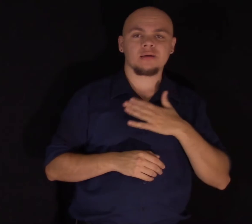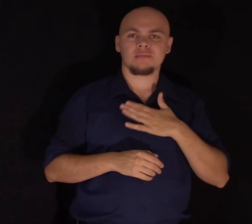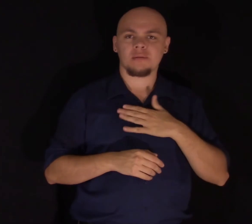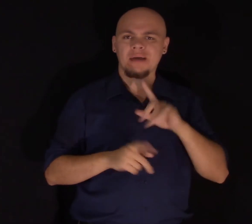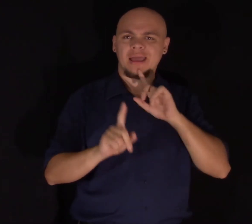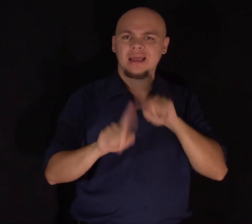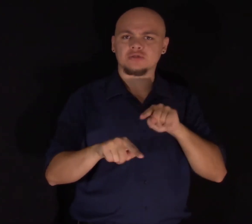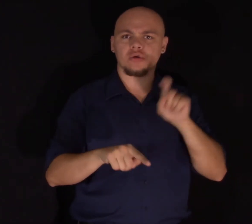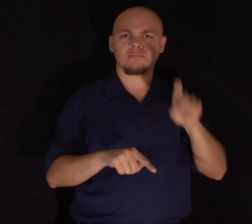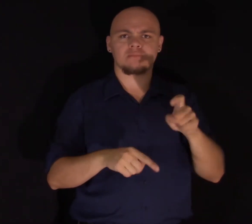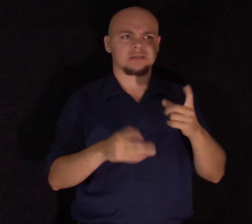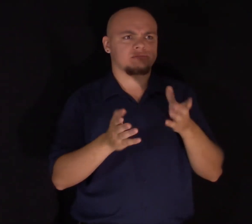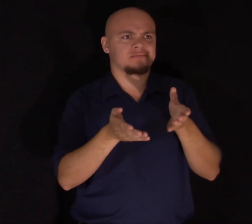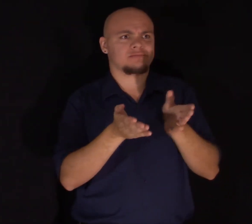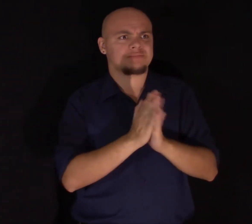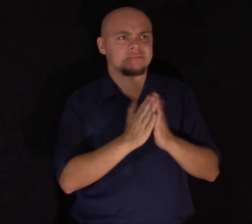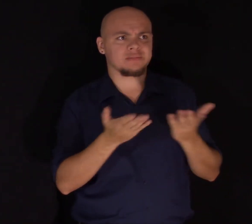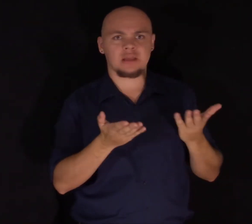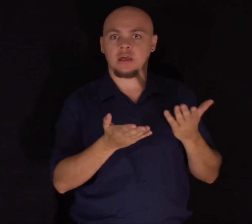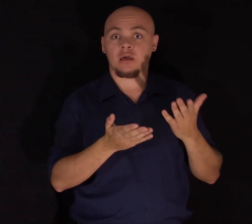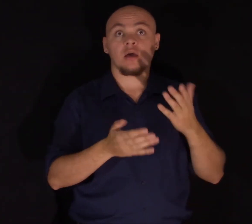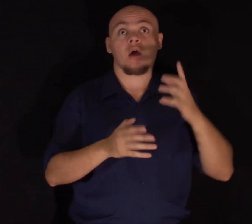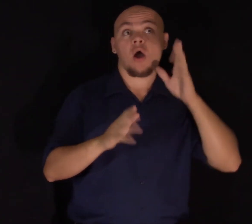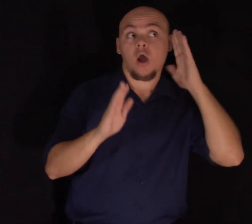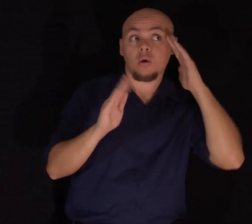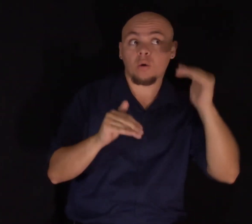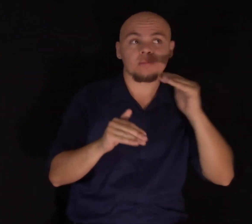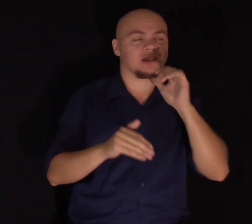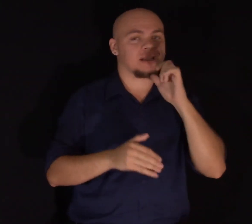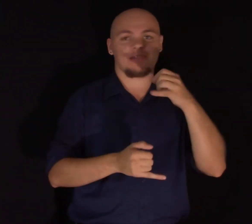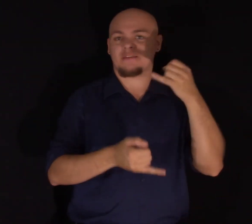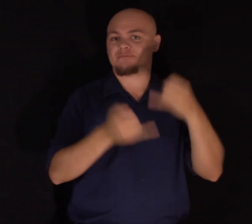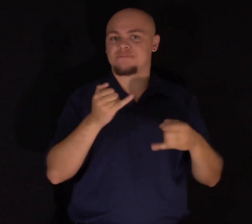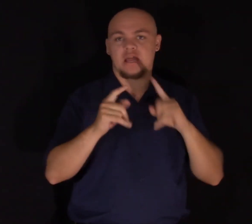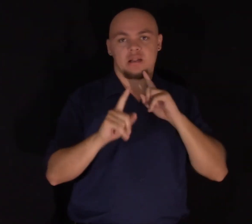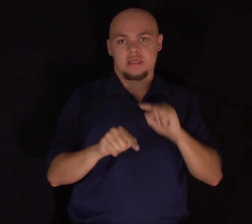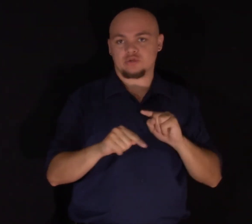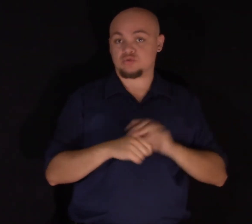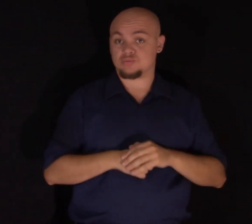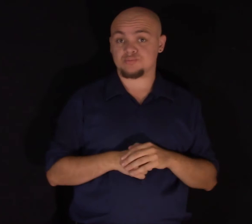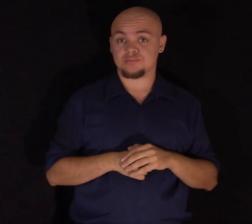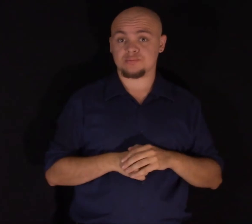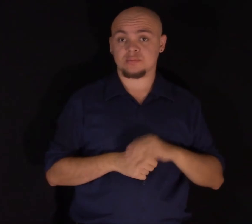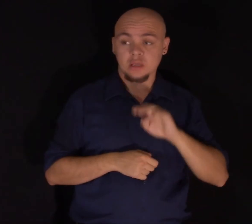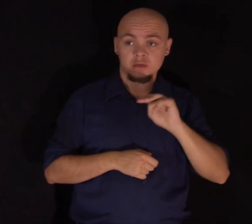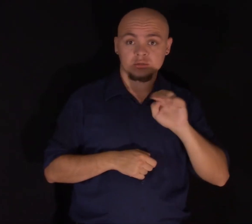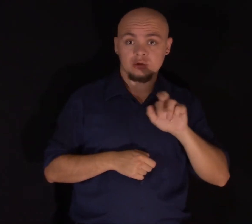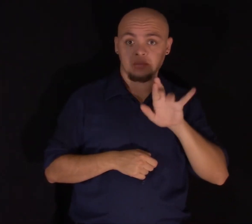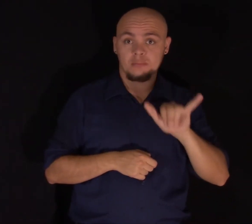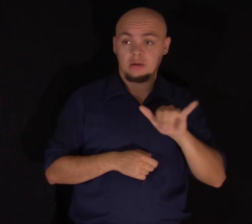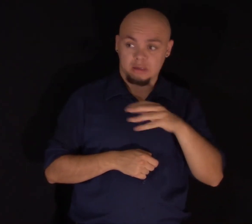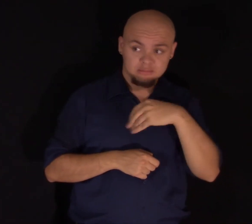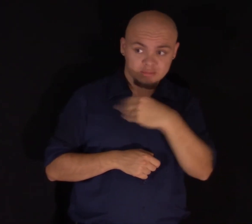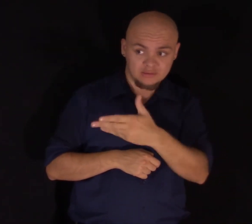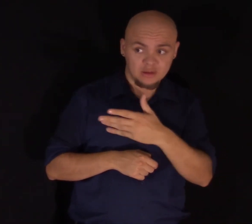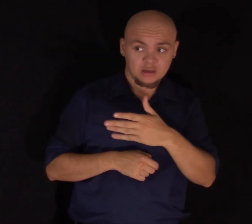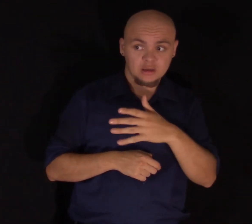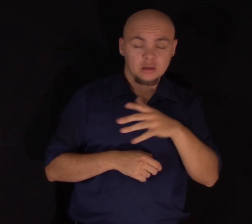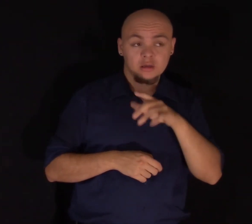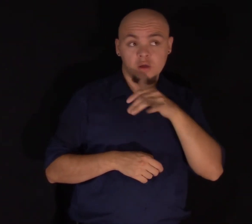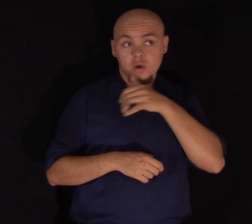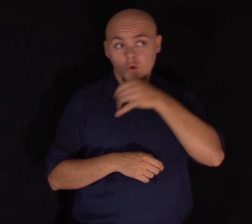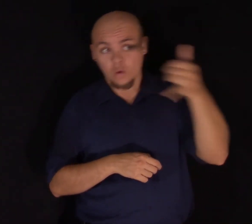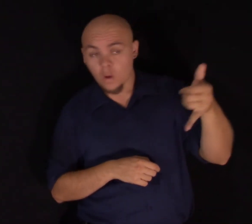question. I was hoping it wouldn't be the final answer if I met him. So I gave Mary his phone number and said, give him a